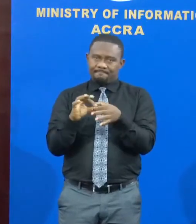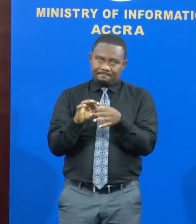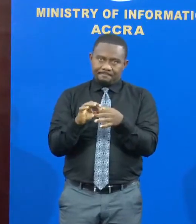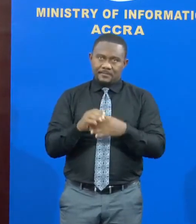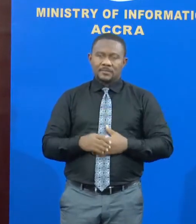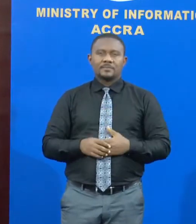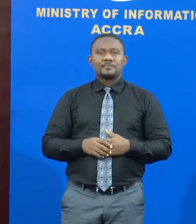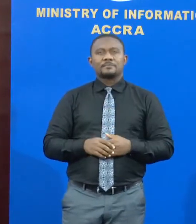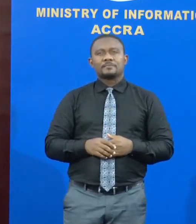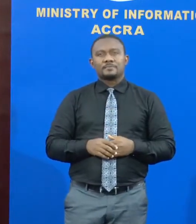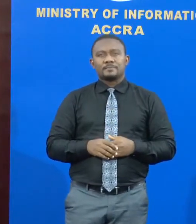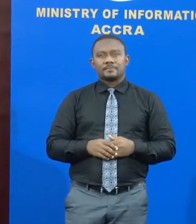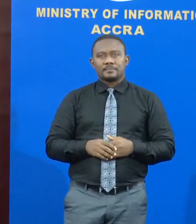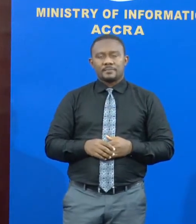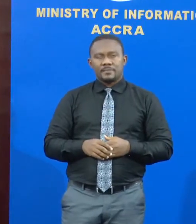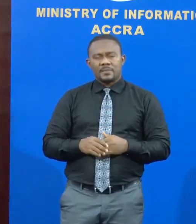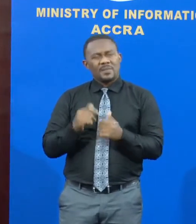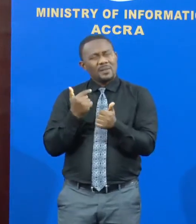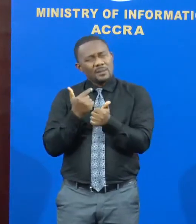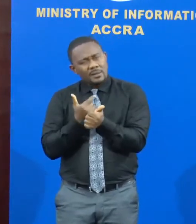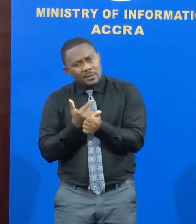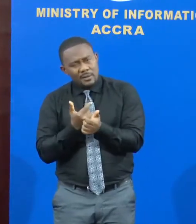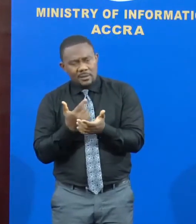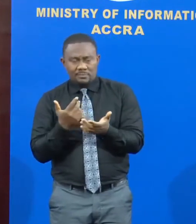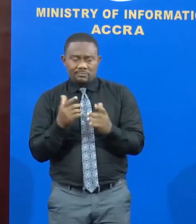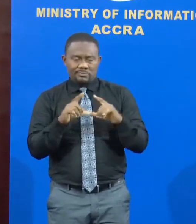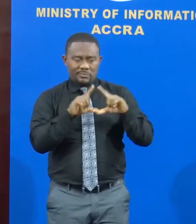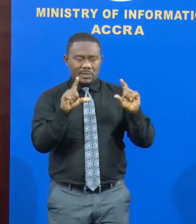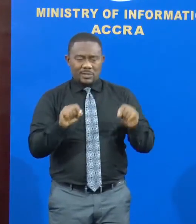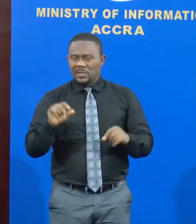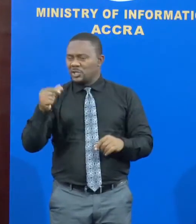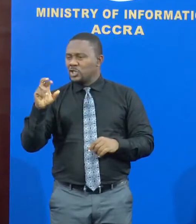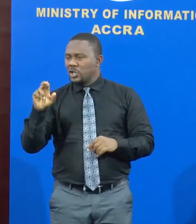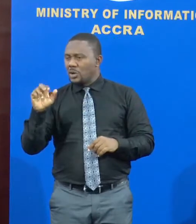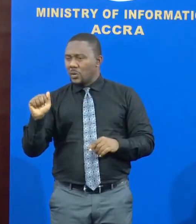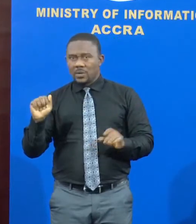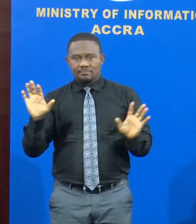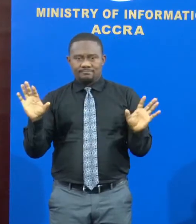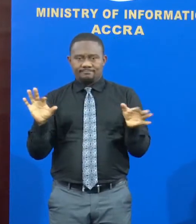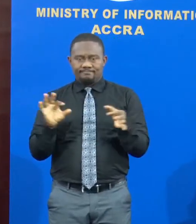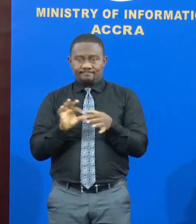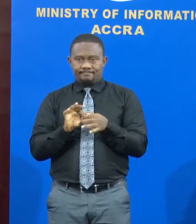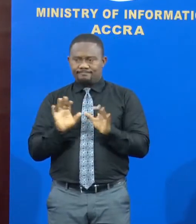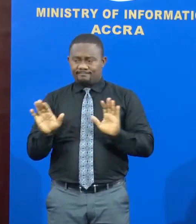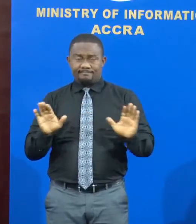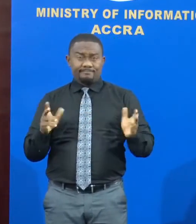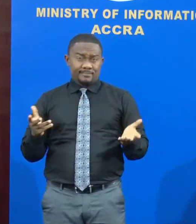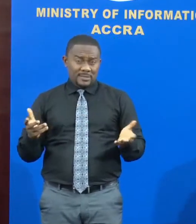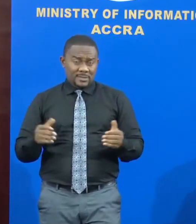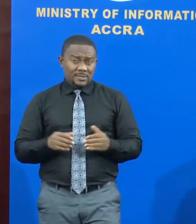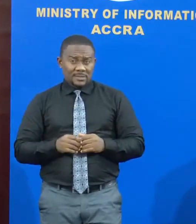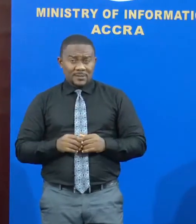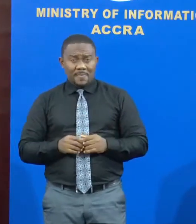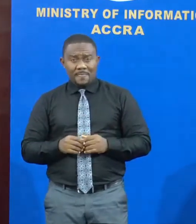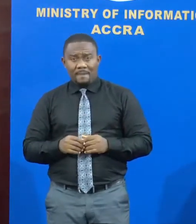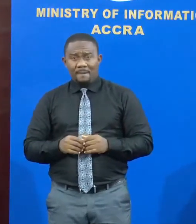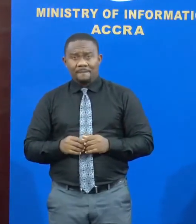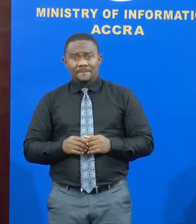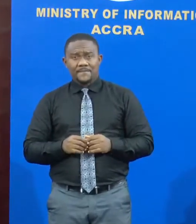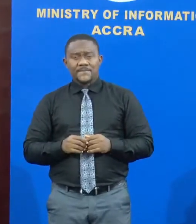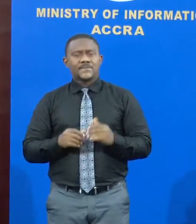Consider the position of the Ghana card and the Ghana Revenue Authority. The integration status there is as follows.